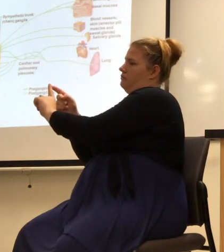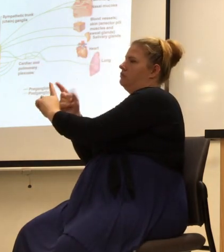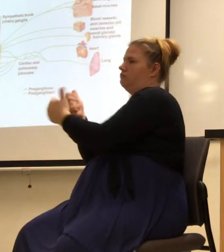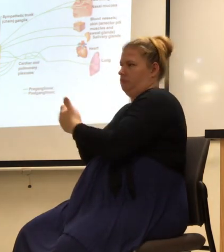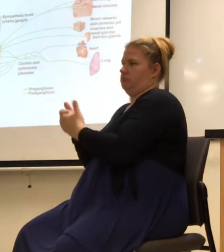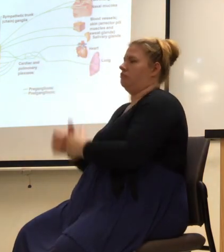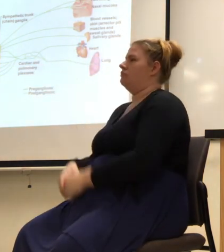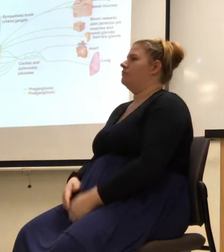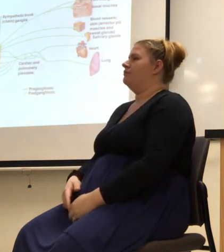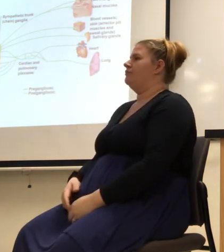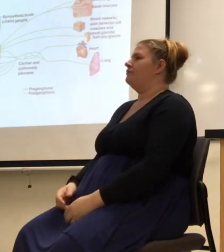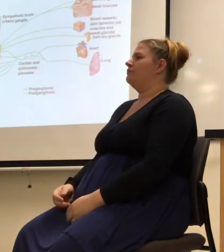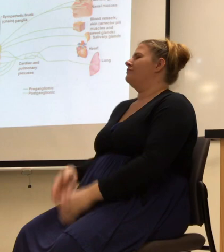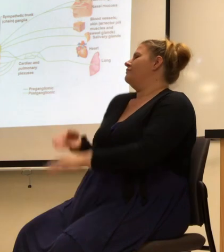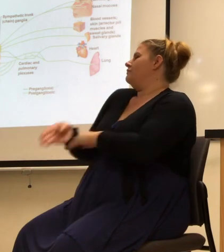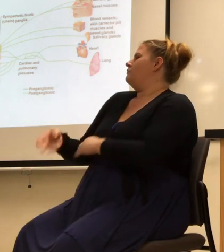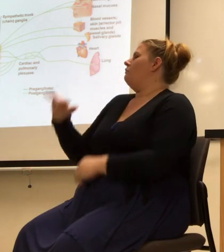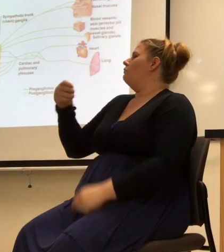Post